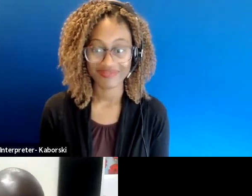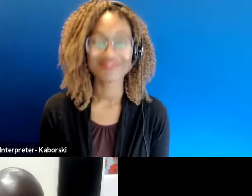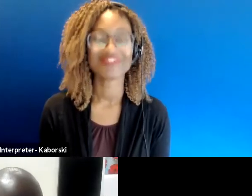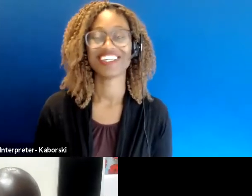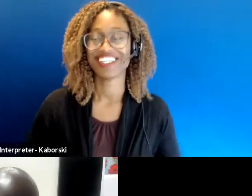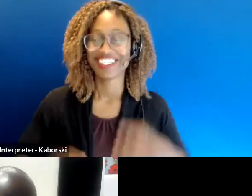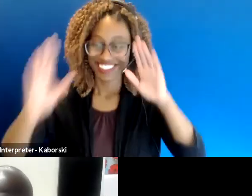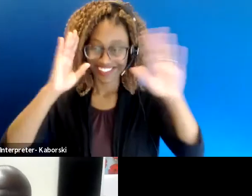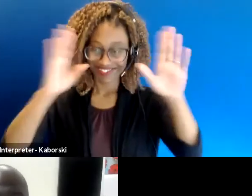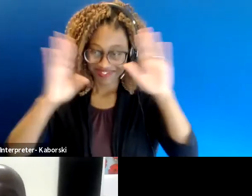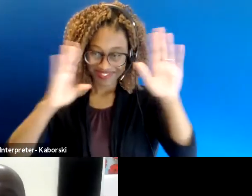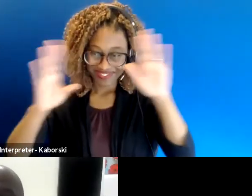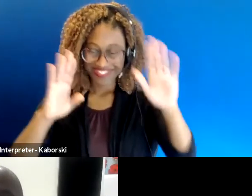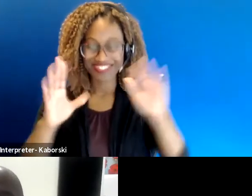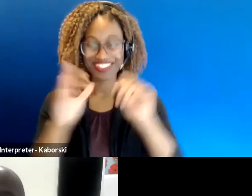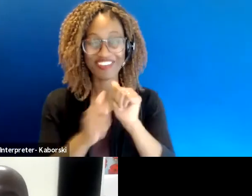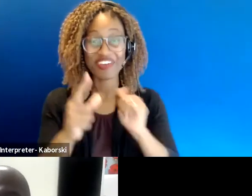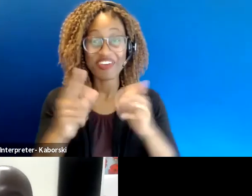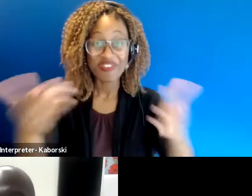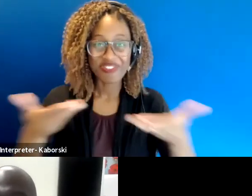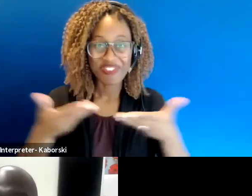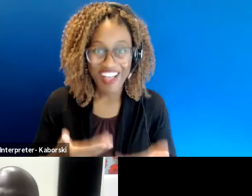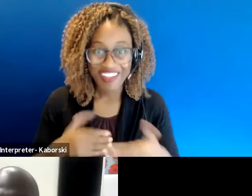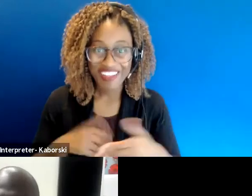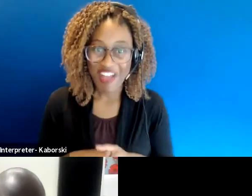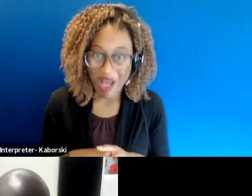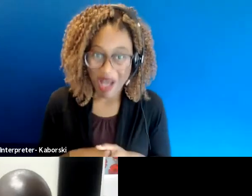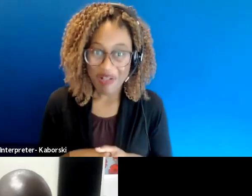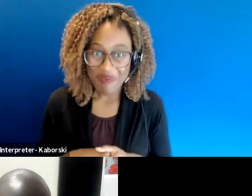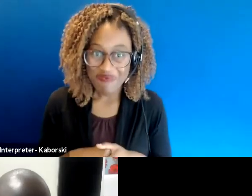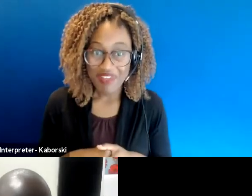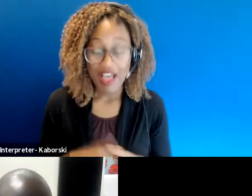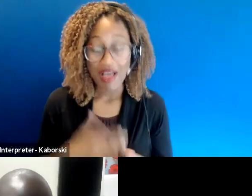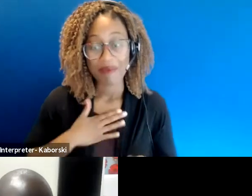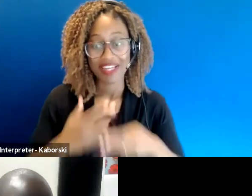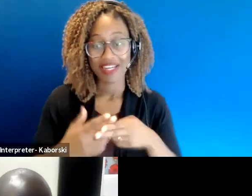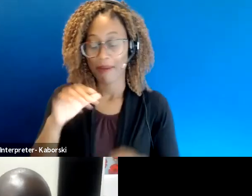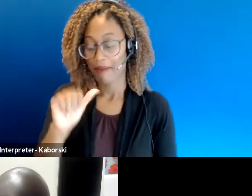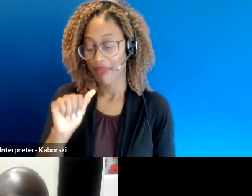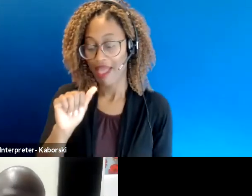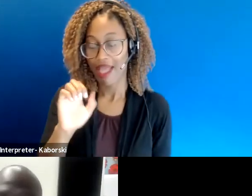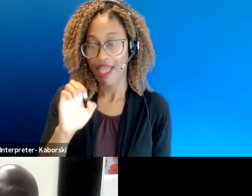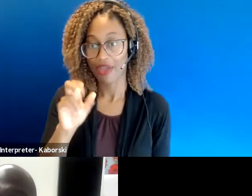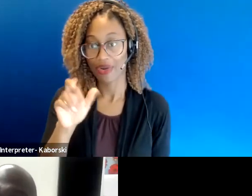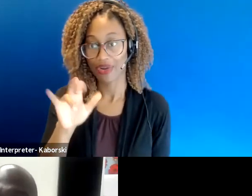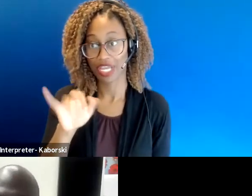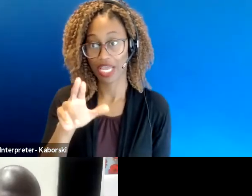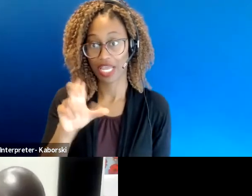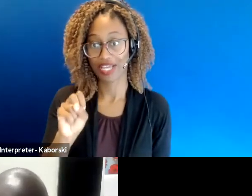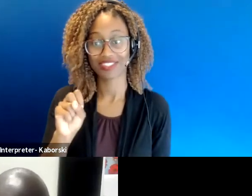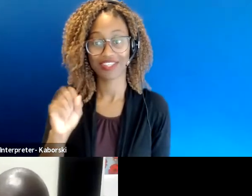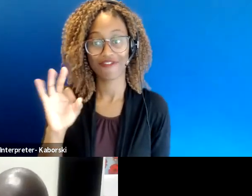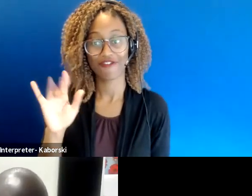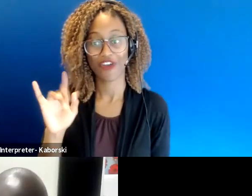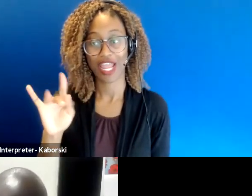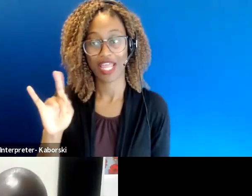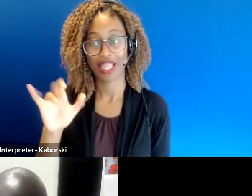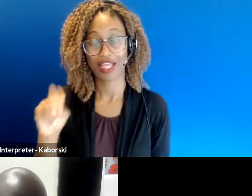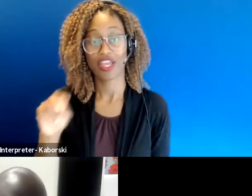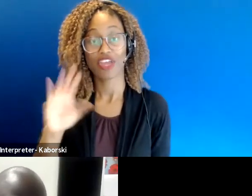Hello, everyone. Welcome. I am Marius Franklin, your board member and facilitator of the call